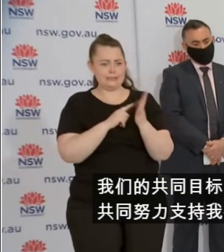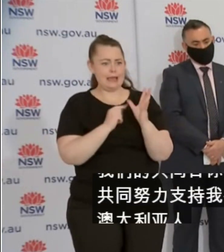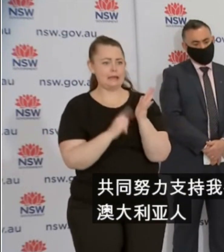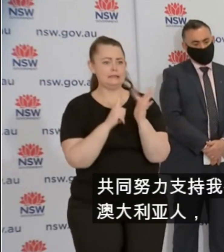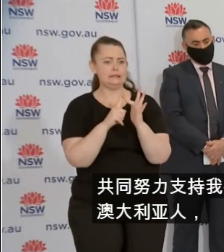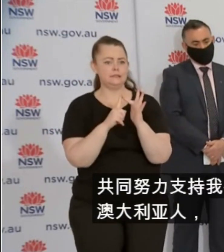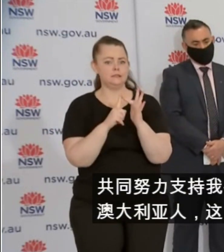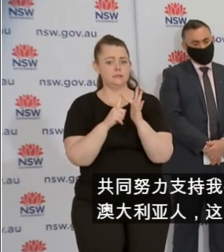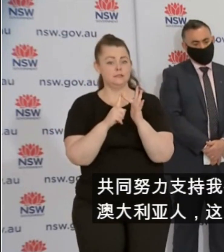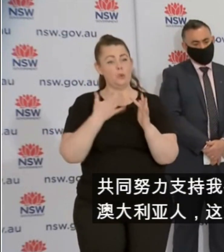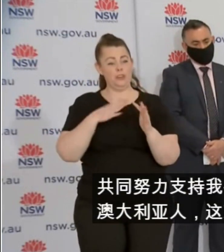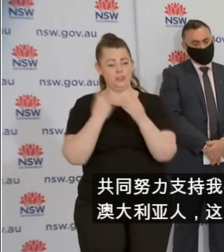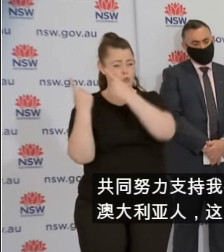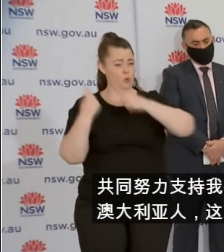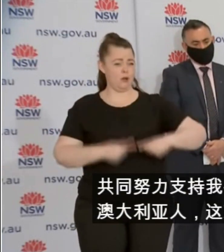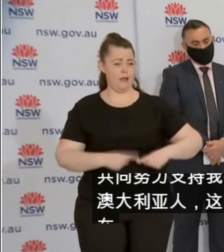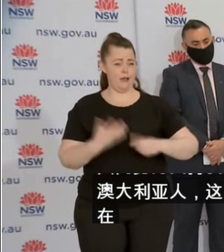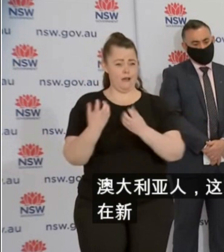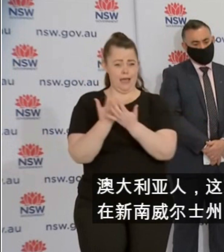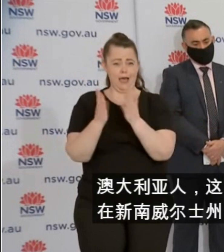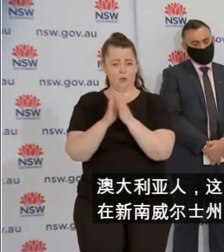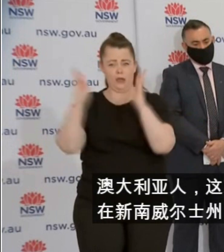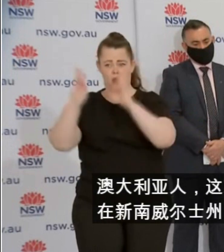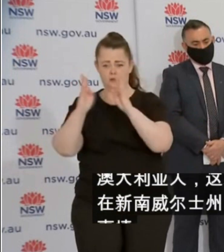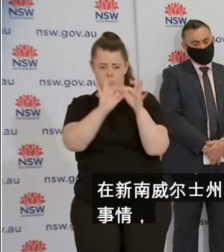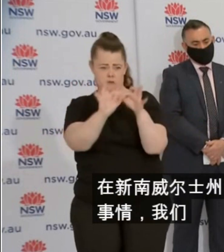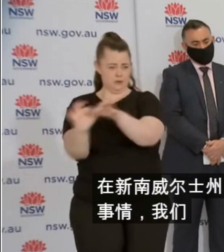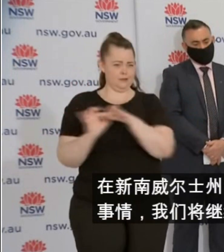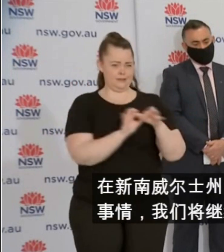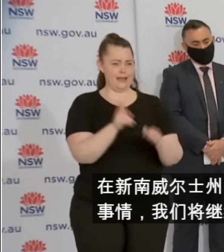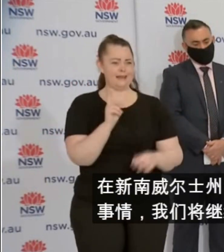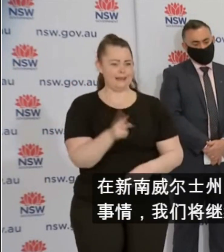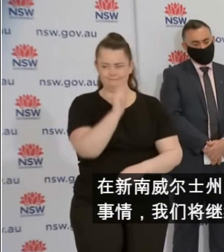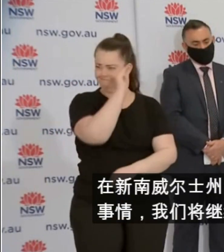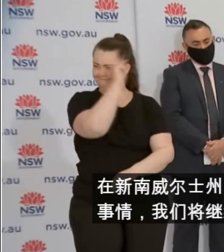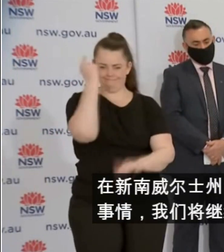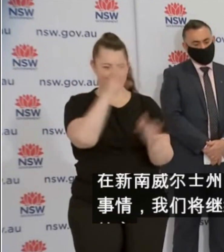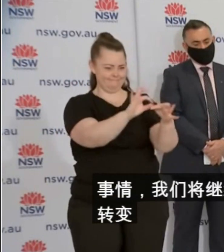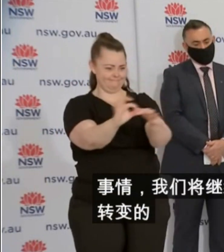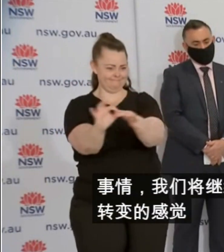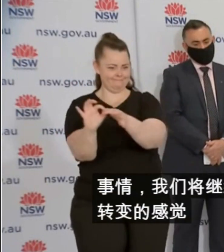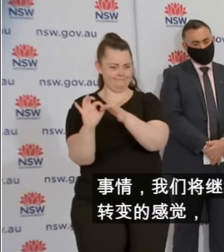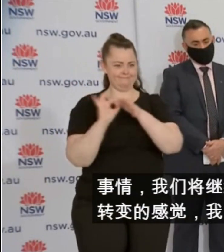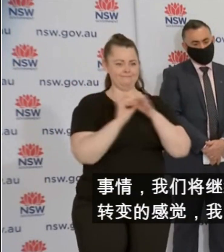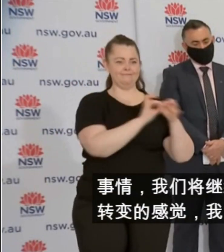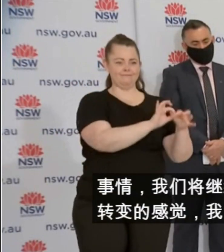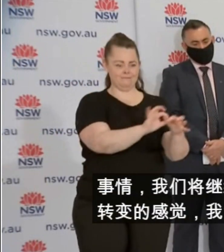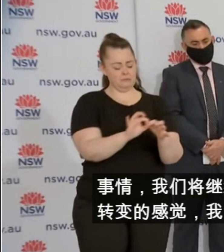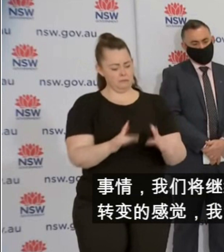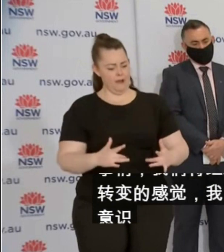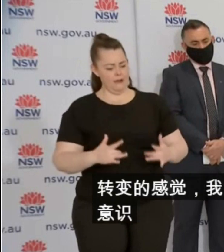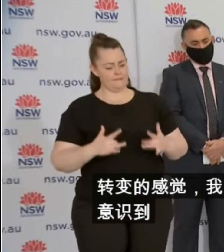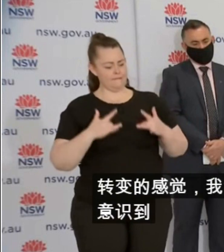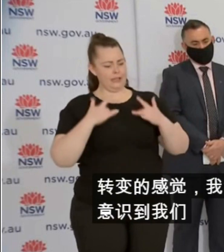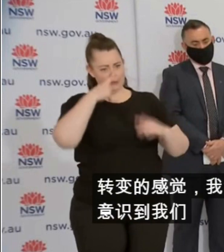support Australians. And that's what we've been committed to in New South Wales. We'll continue to do that. But I actually have sensed a shift, and I think